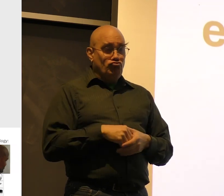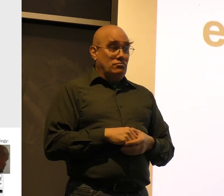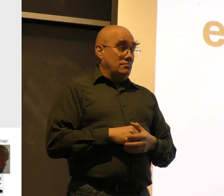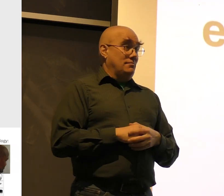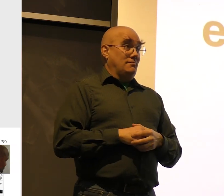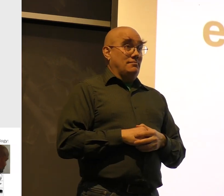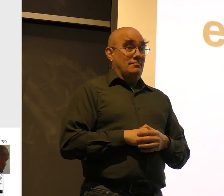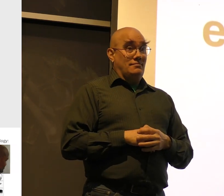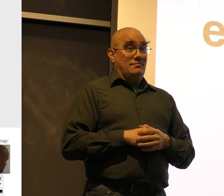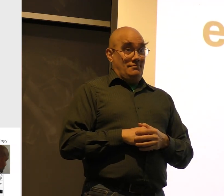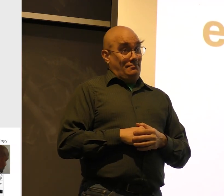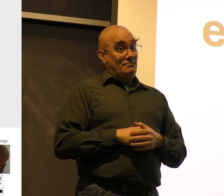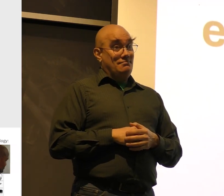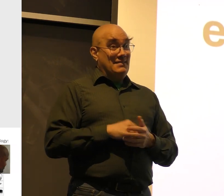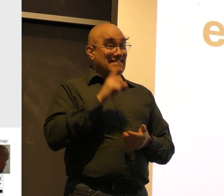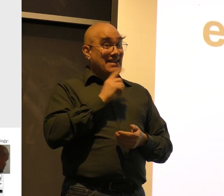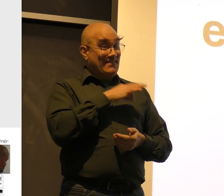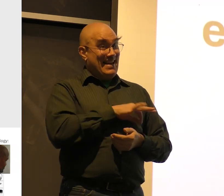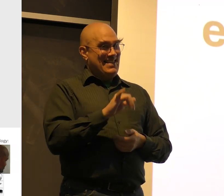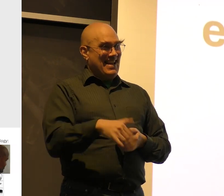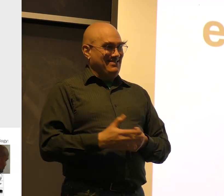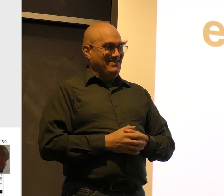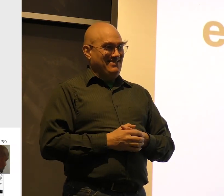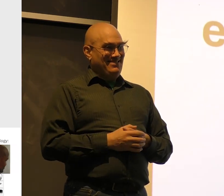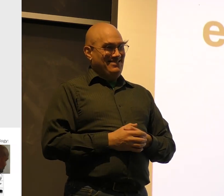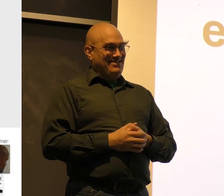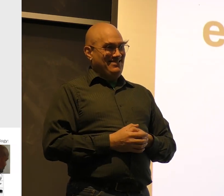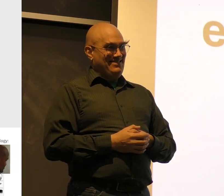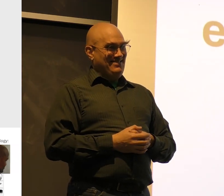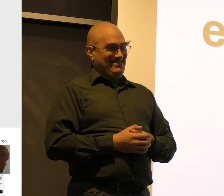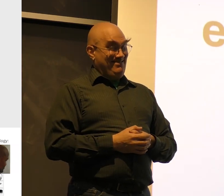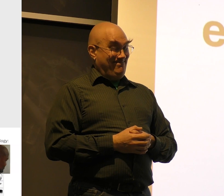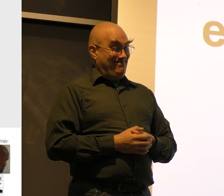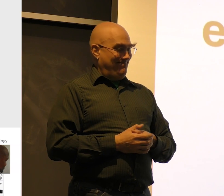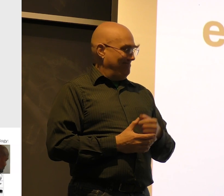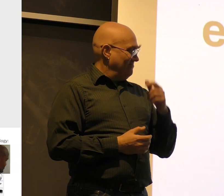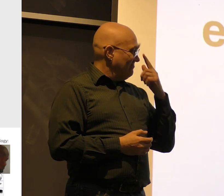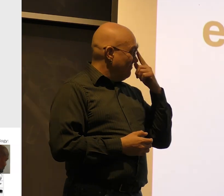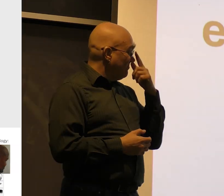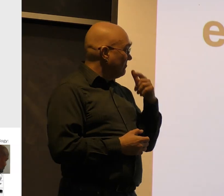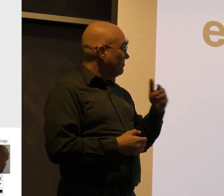they're hearing all that wind and I don't. That's deaf game, right? Yeah.